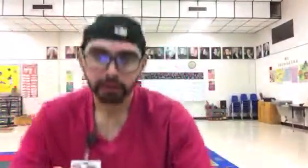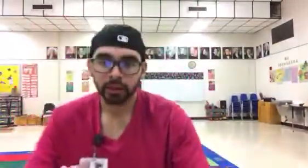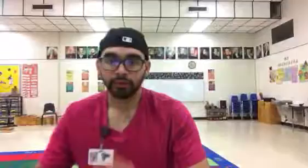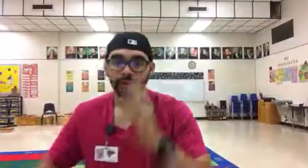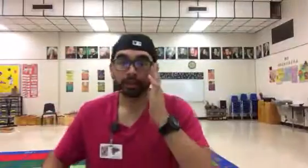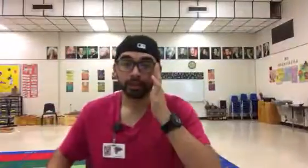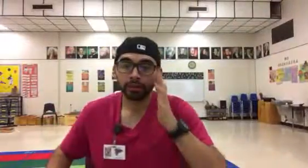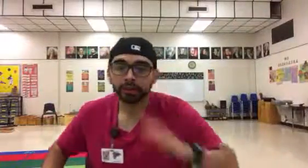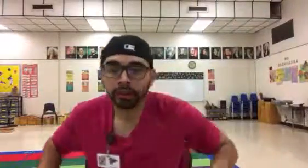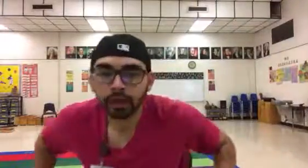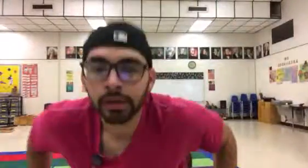Then,